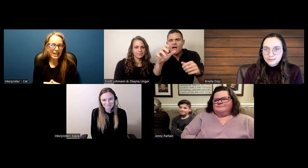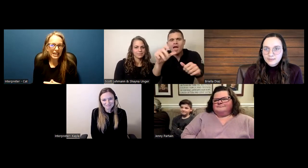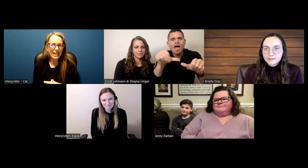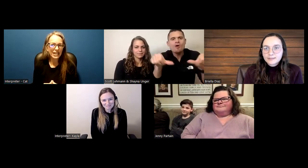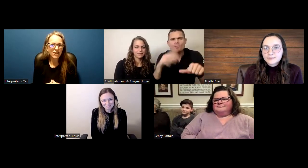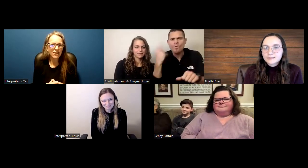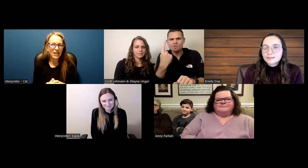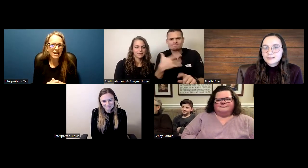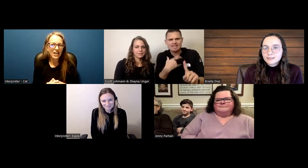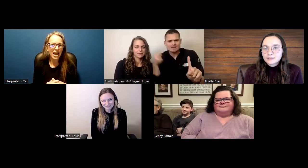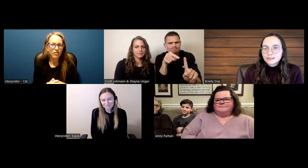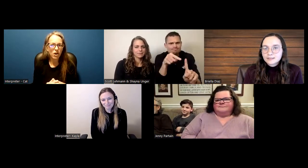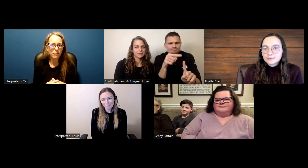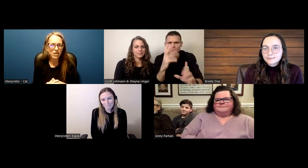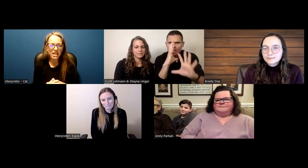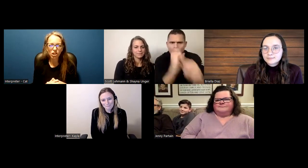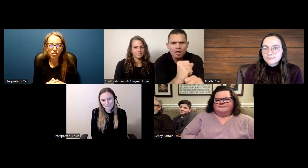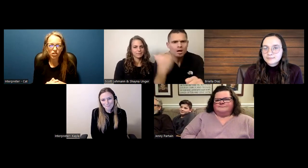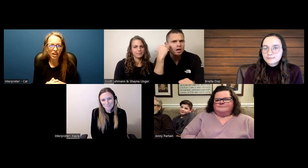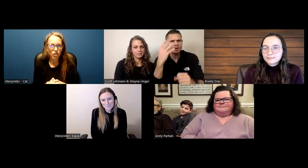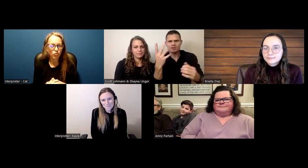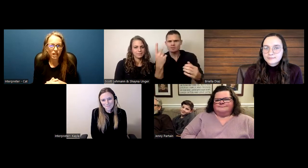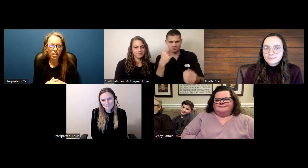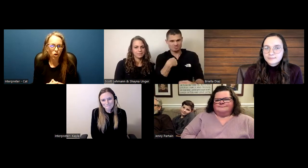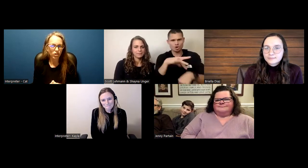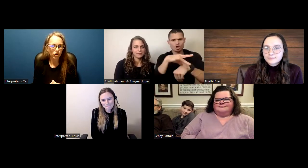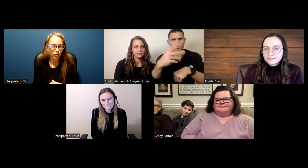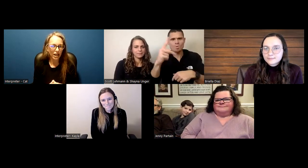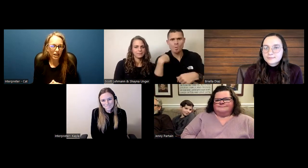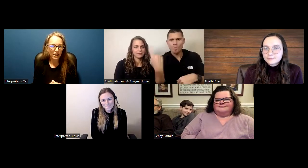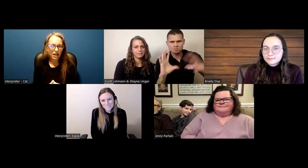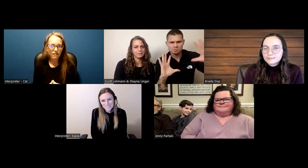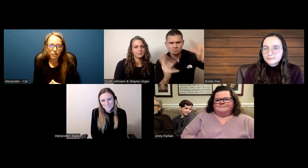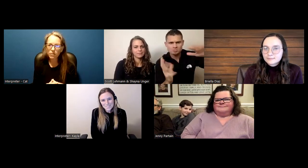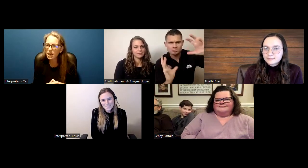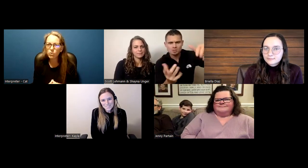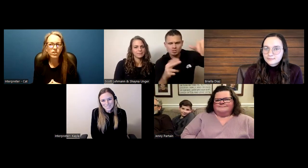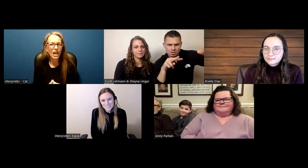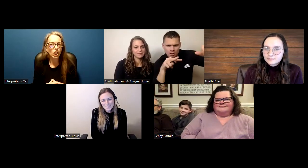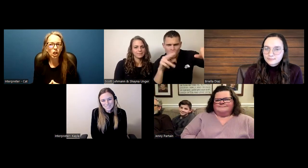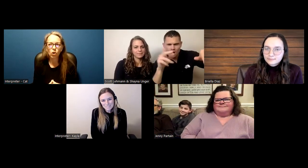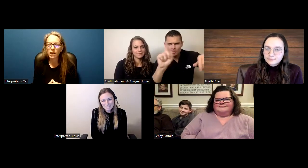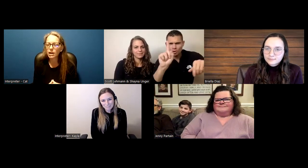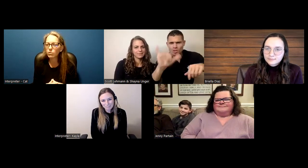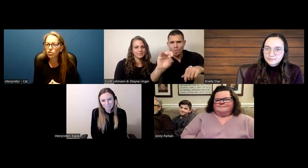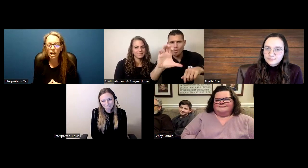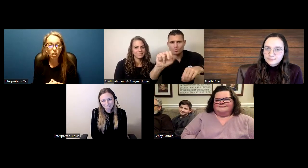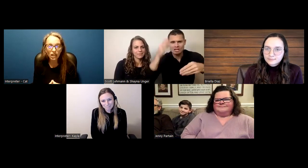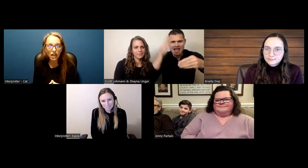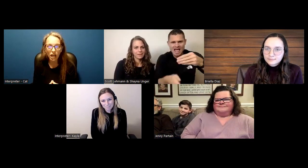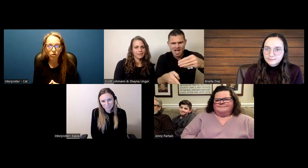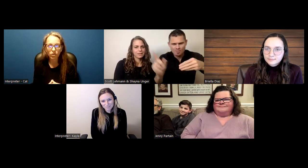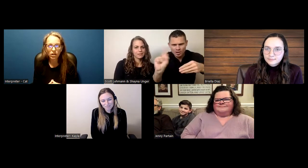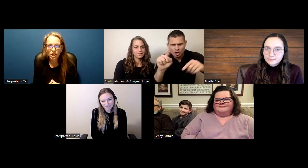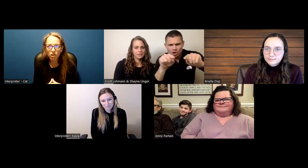You know, kids tend to have one particular thing they're really drawn to, right? For me, it was that globe. And I couldn't